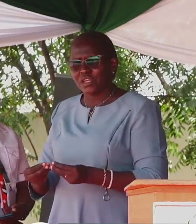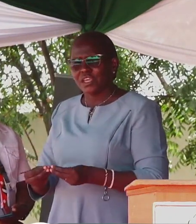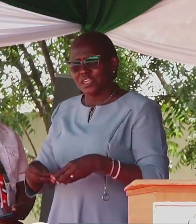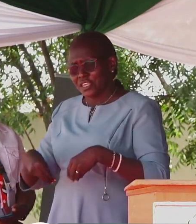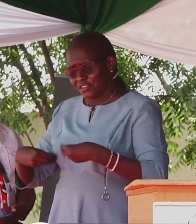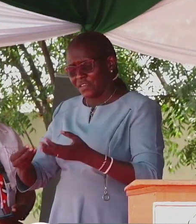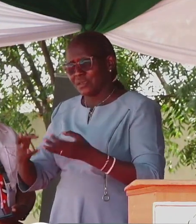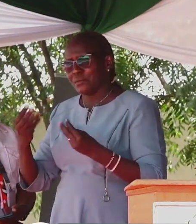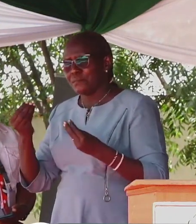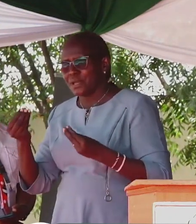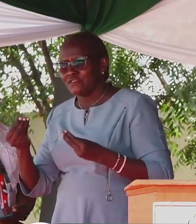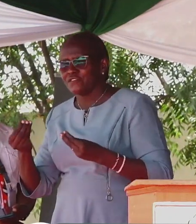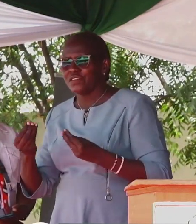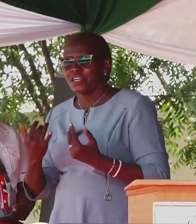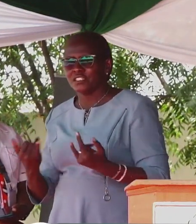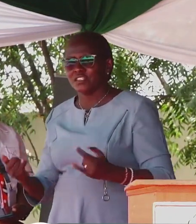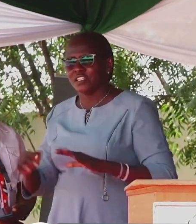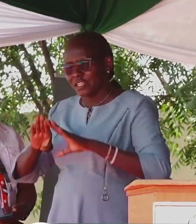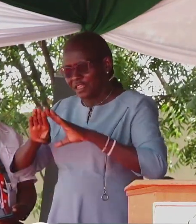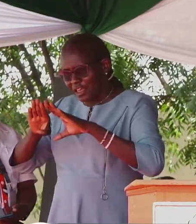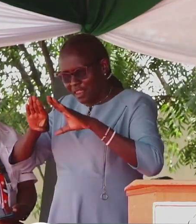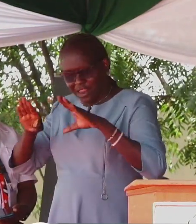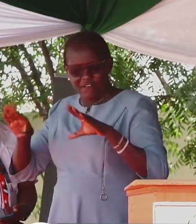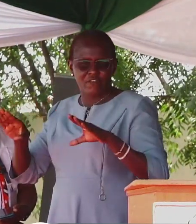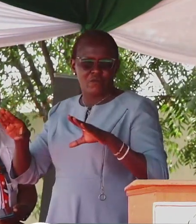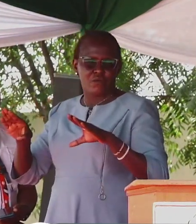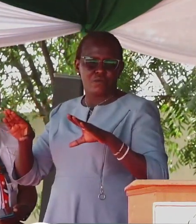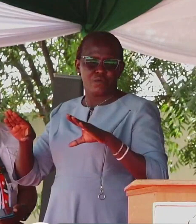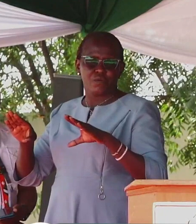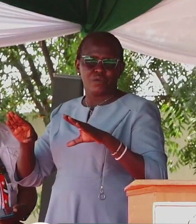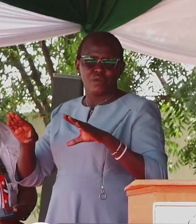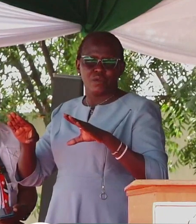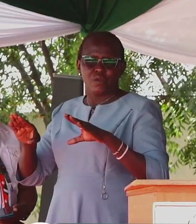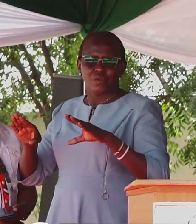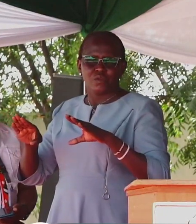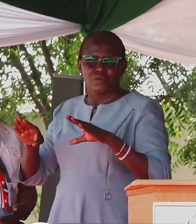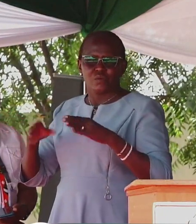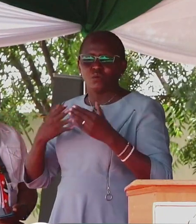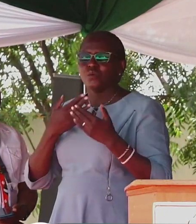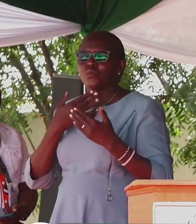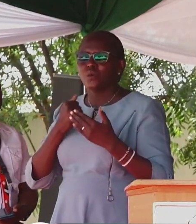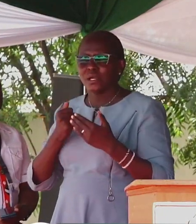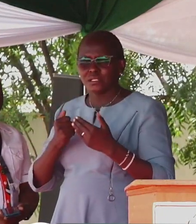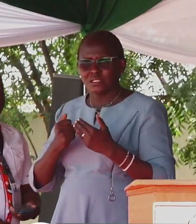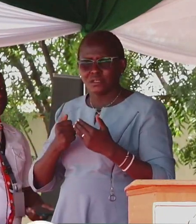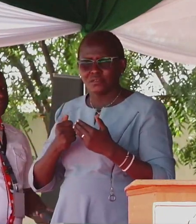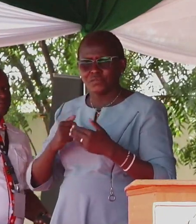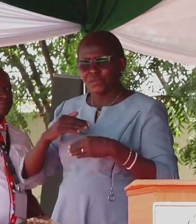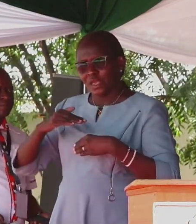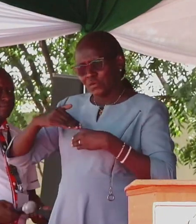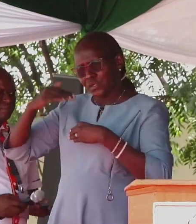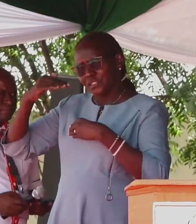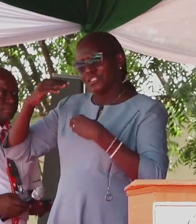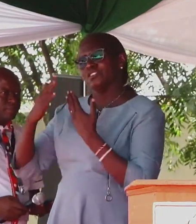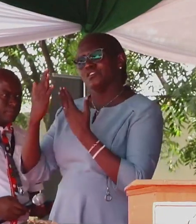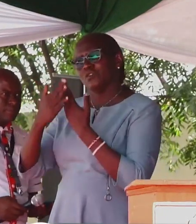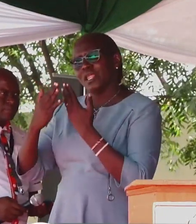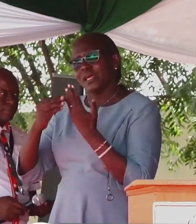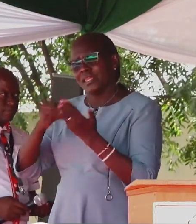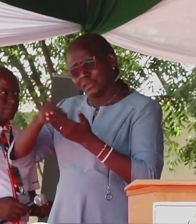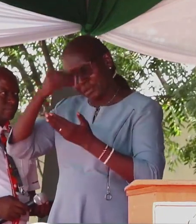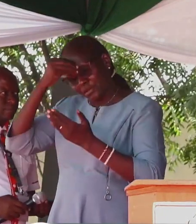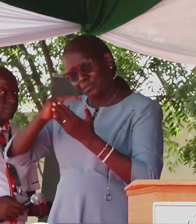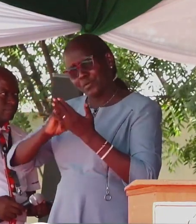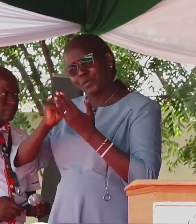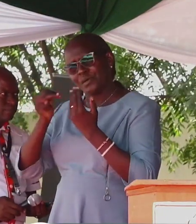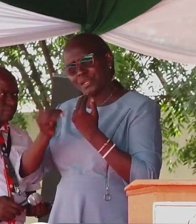this level, because I think this is the only level that does not have. Then we also want to ensure that we upscale our digital learning program so that